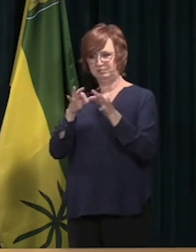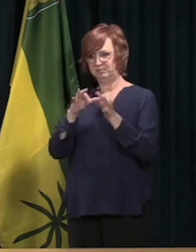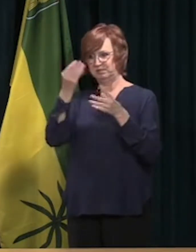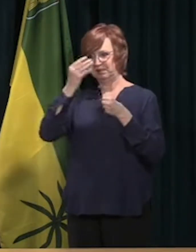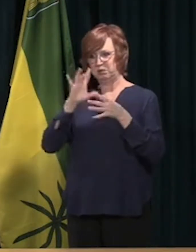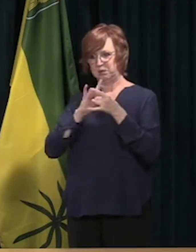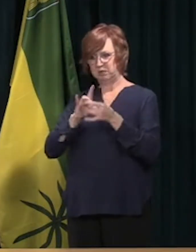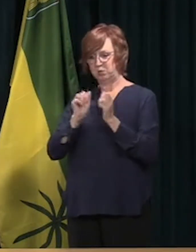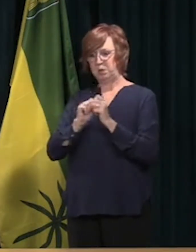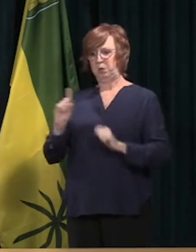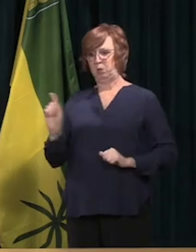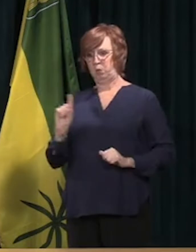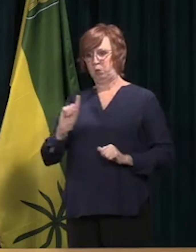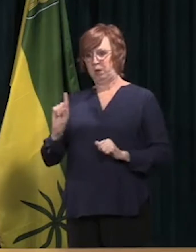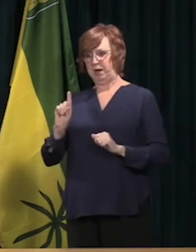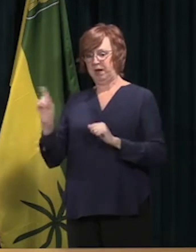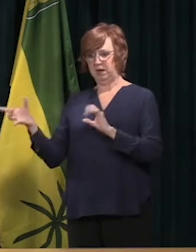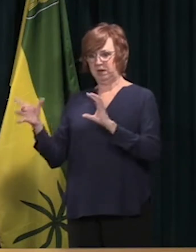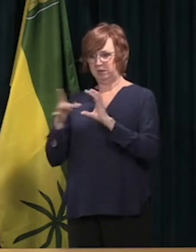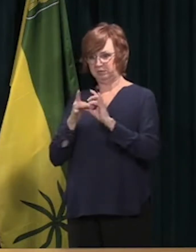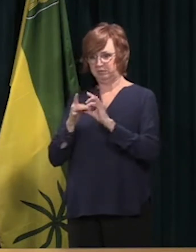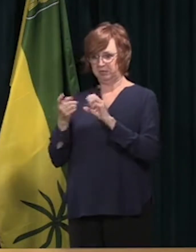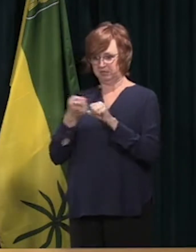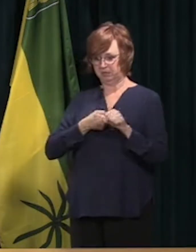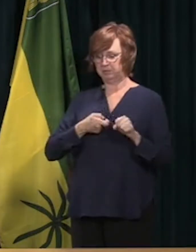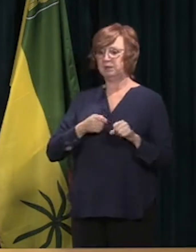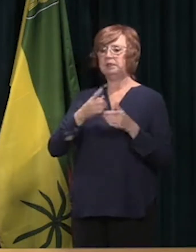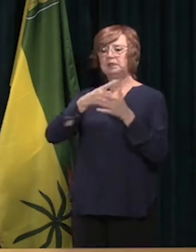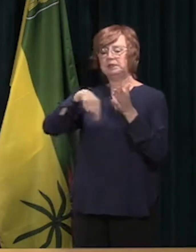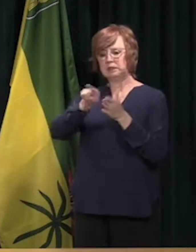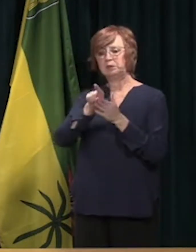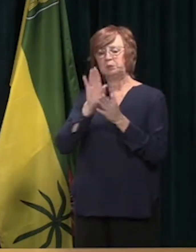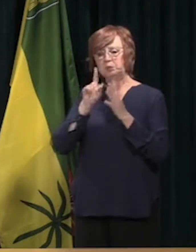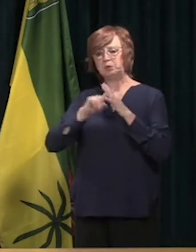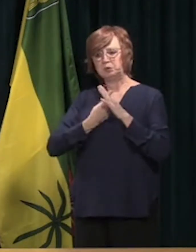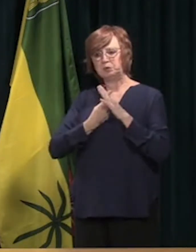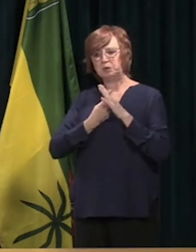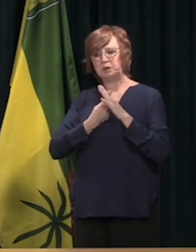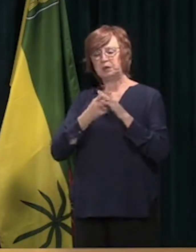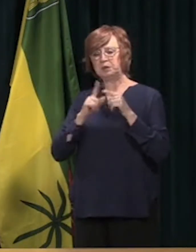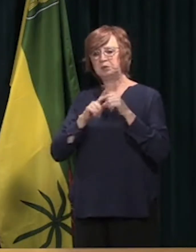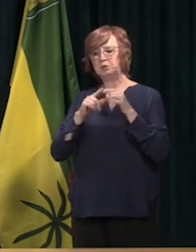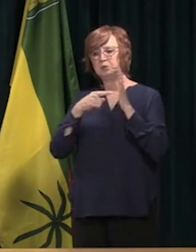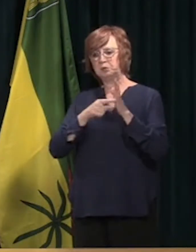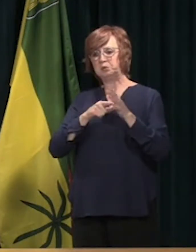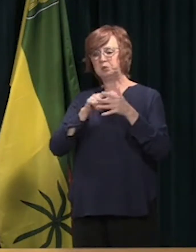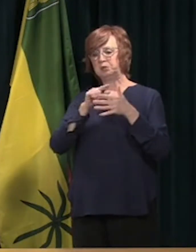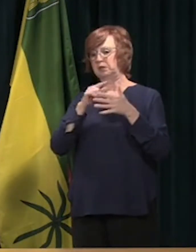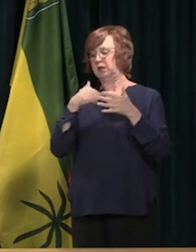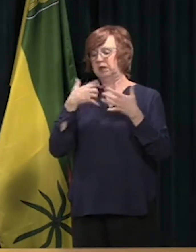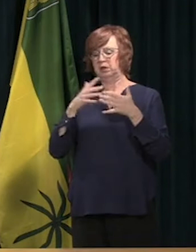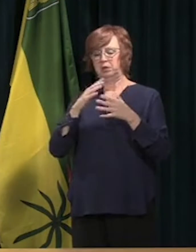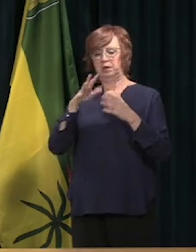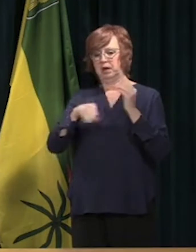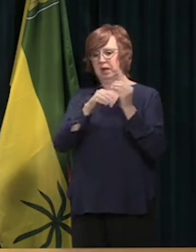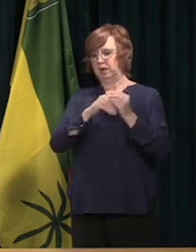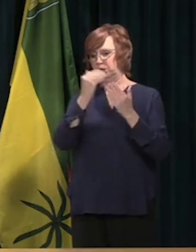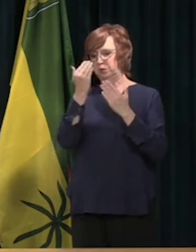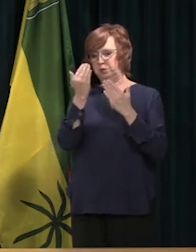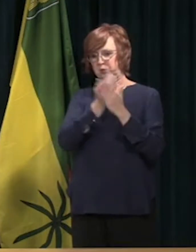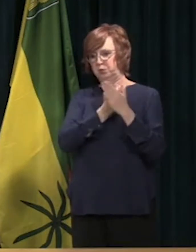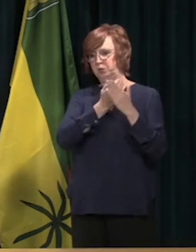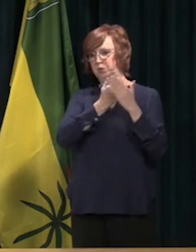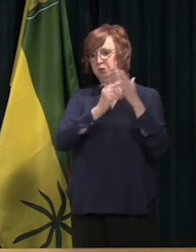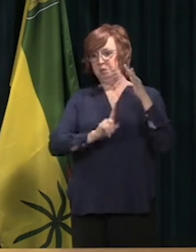doing is we will be providing a tabular summary starting next week, where instead of listing all the new cases, we'll be